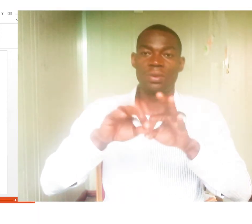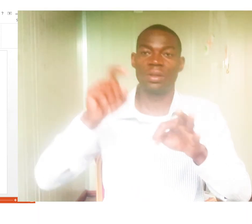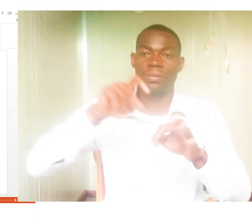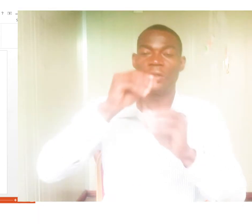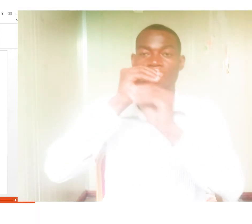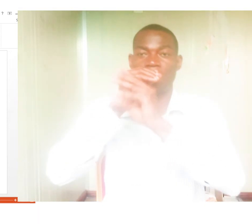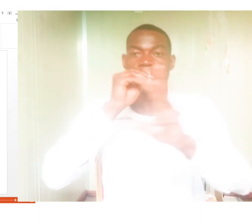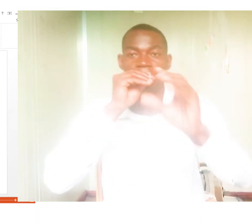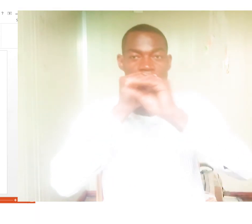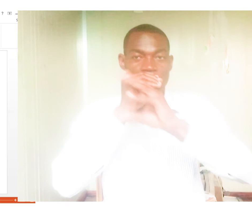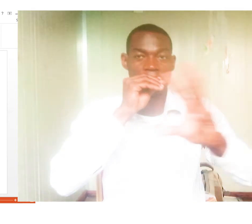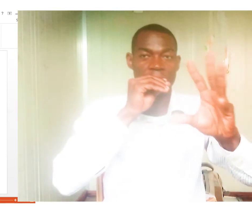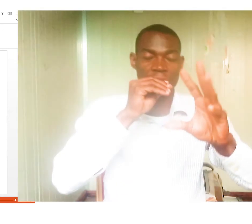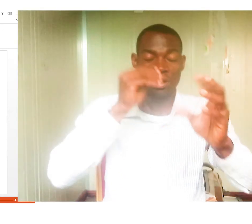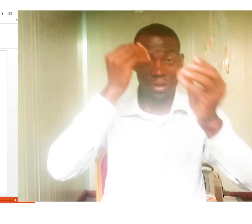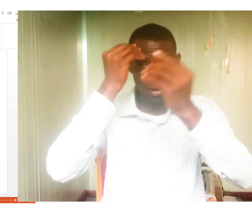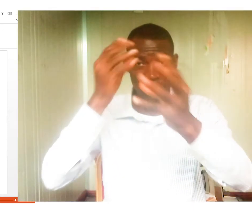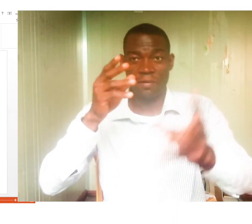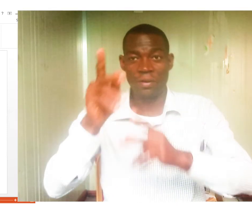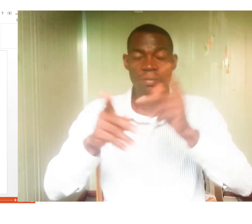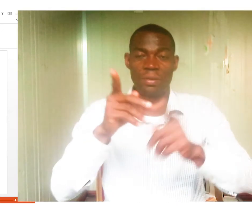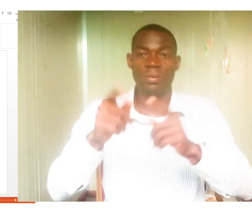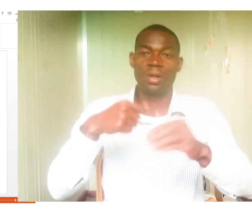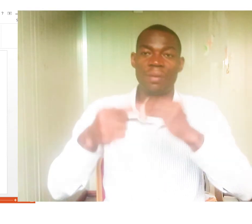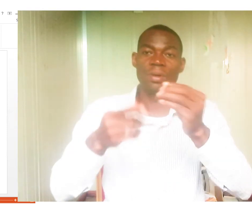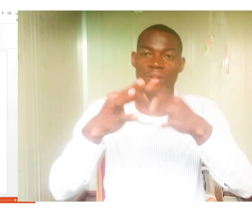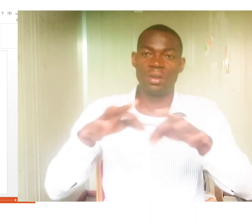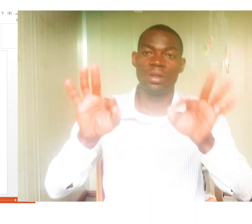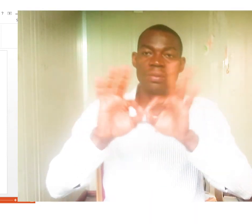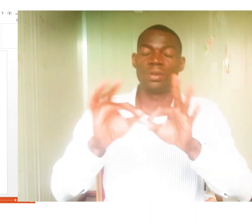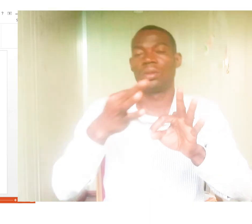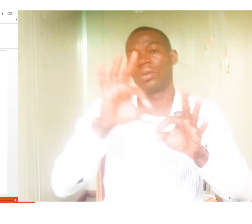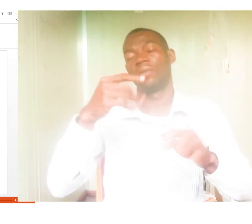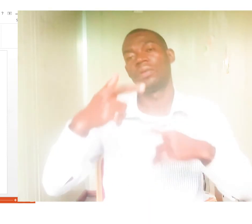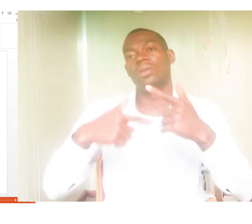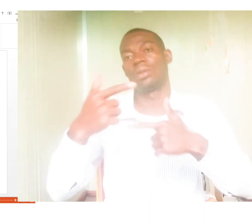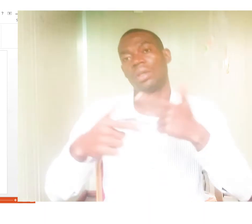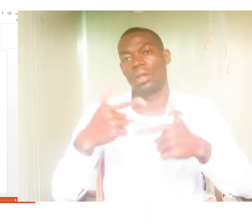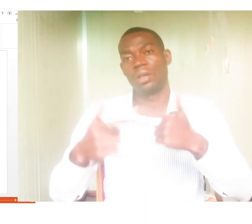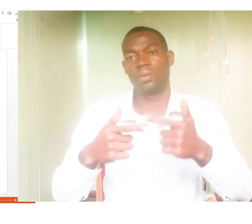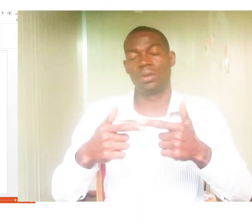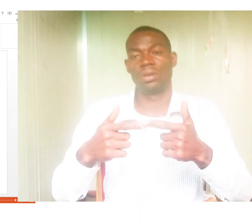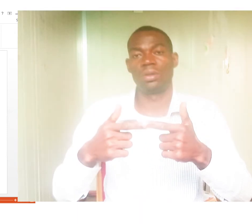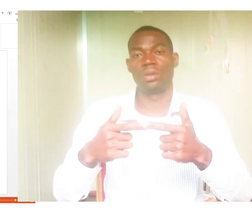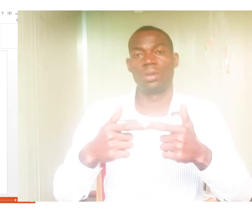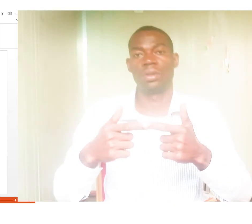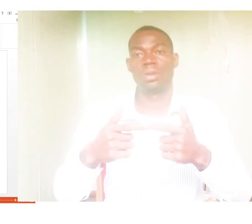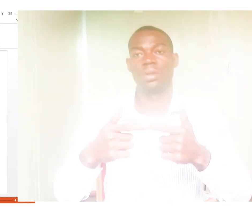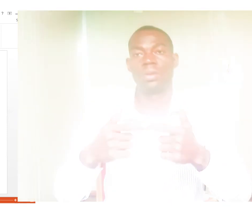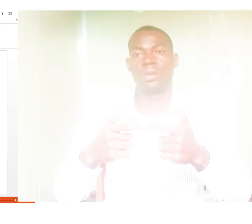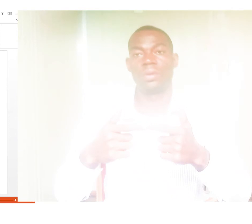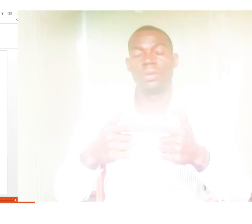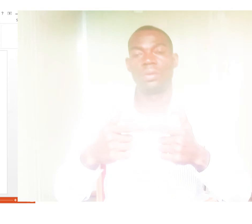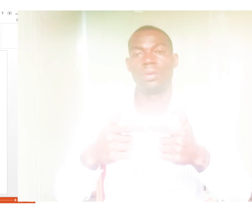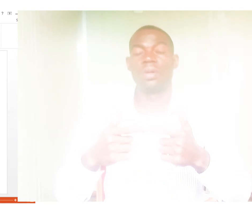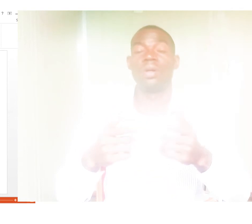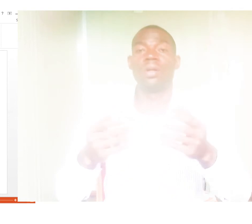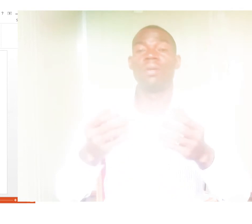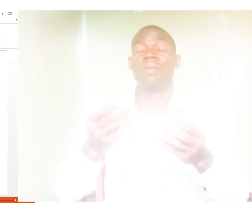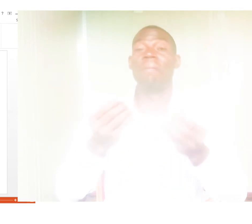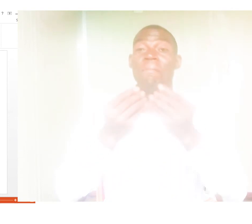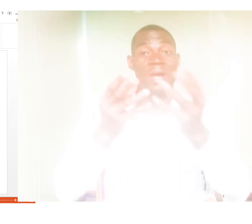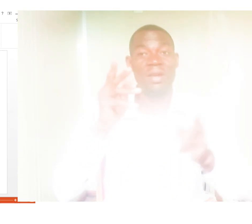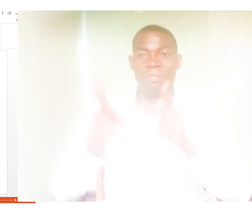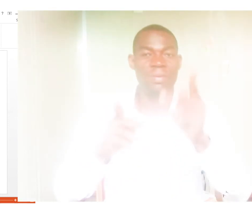the importance of sign language to the general public. As more people are not